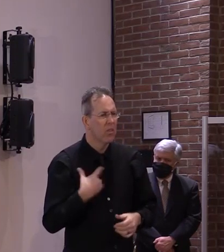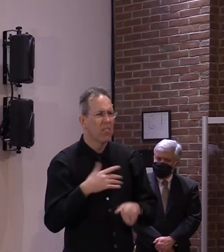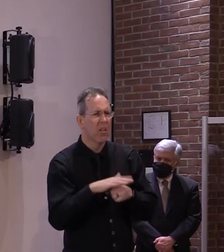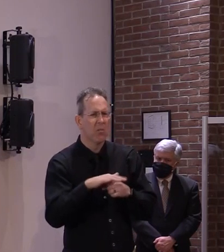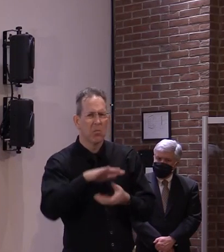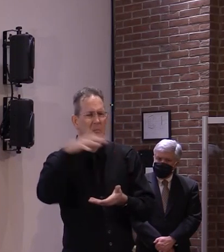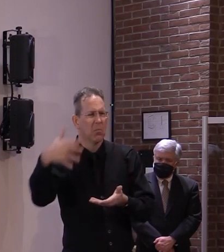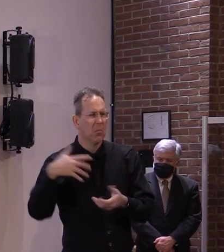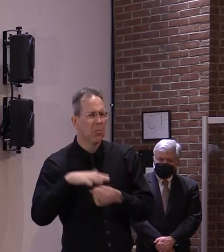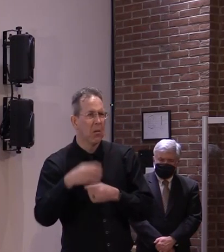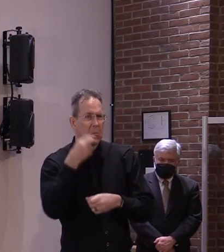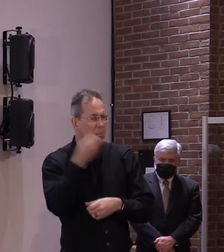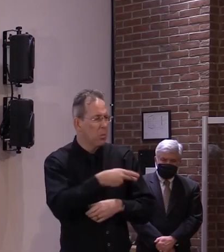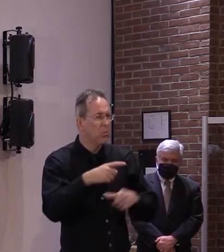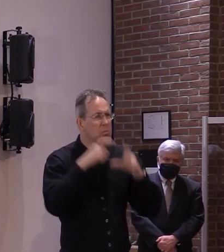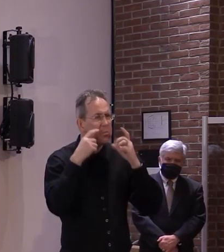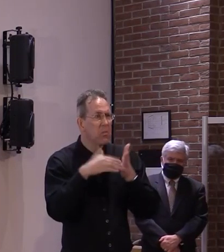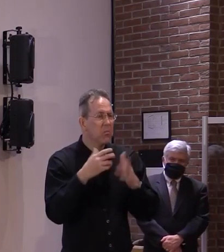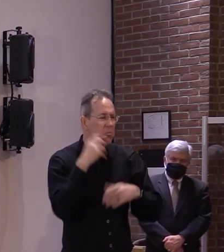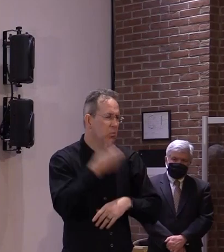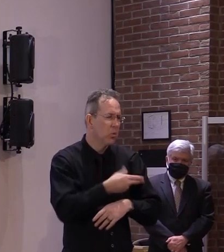Okay. Thank you.